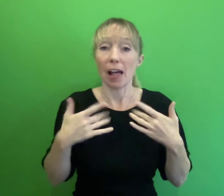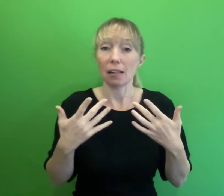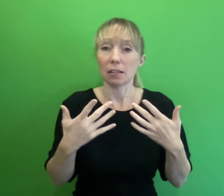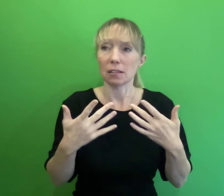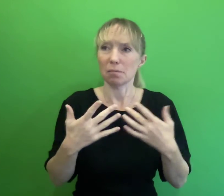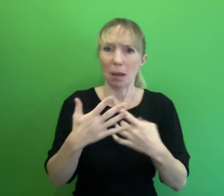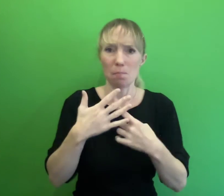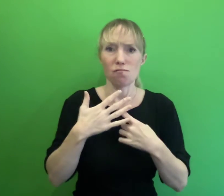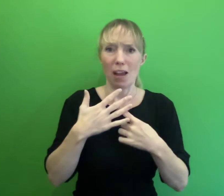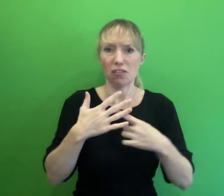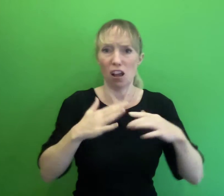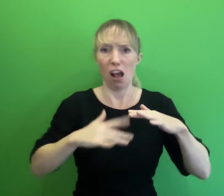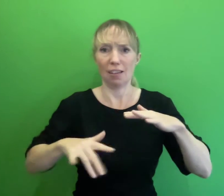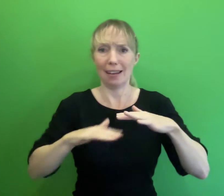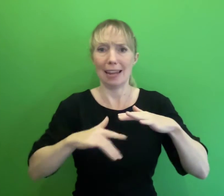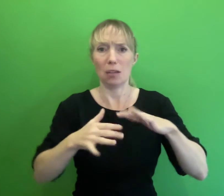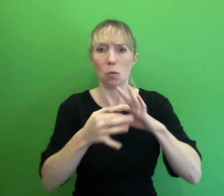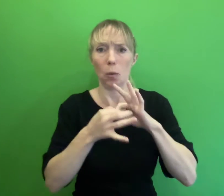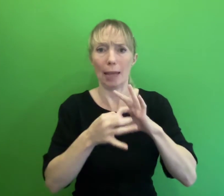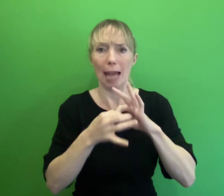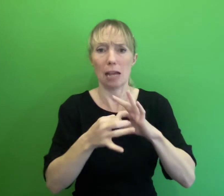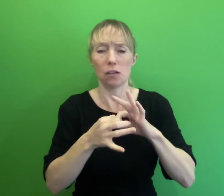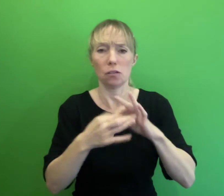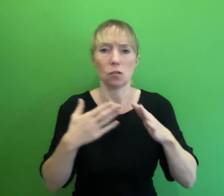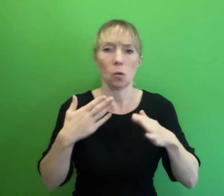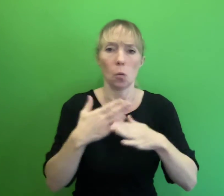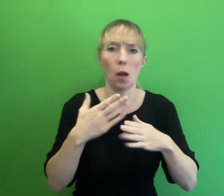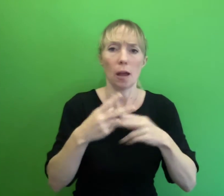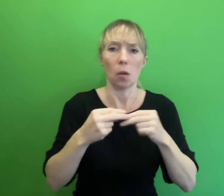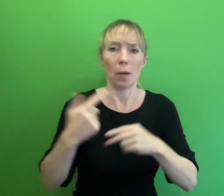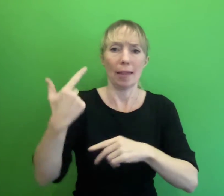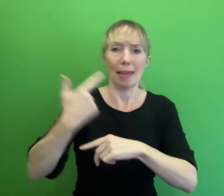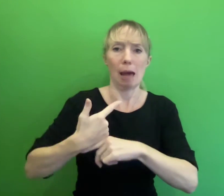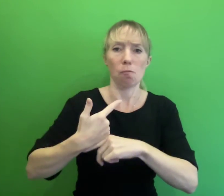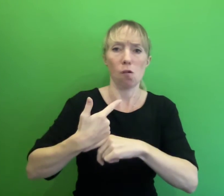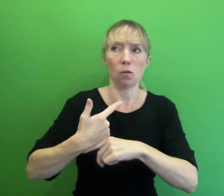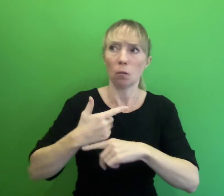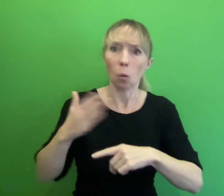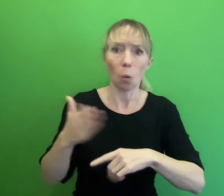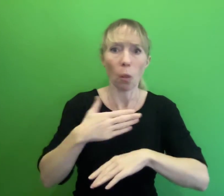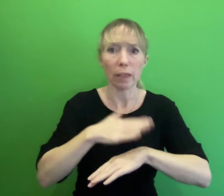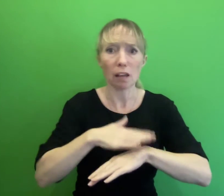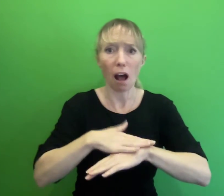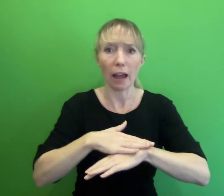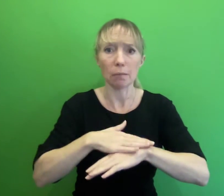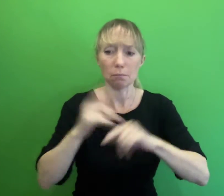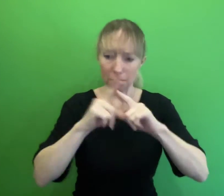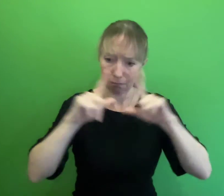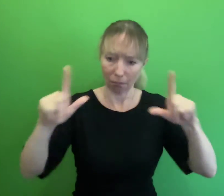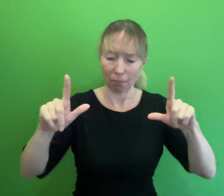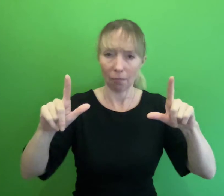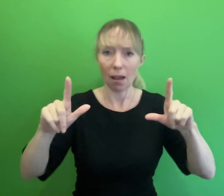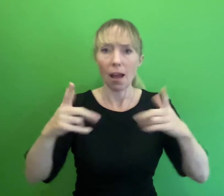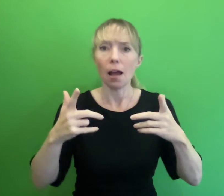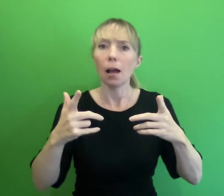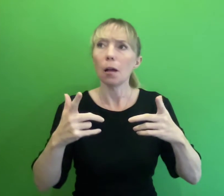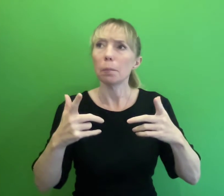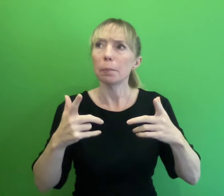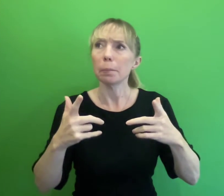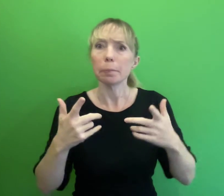pressure to be engaged, working, with camera on at all times, and would have benefited from reassurance that this was not